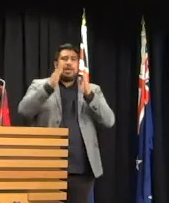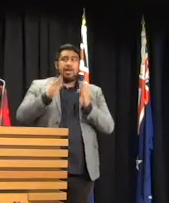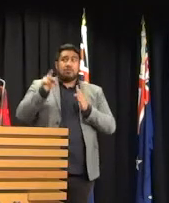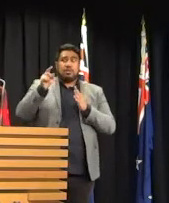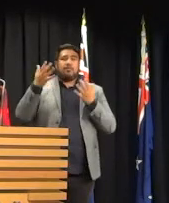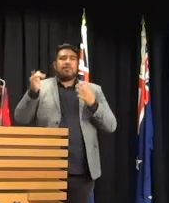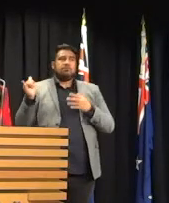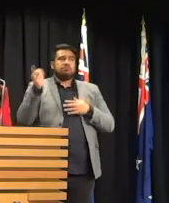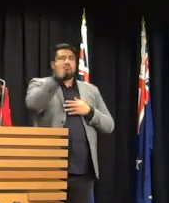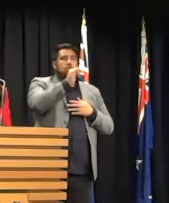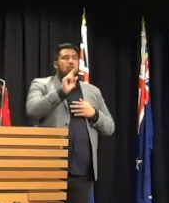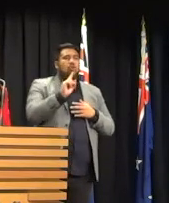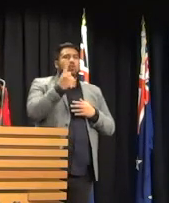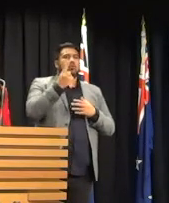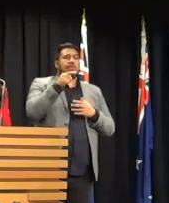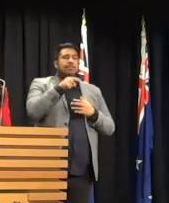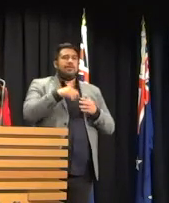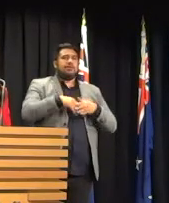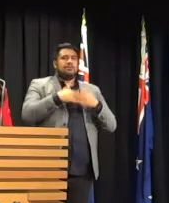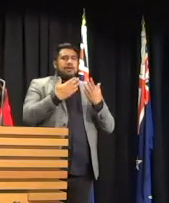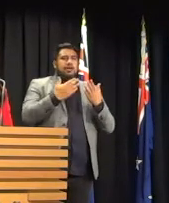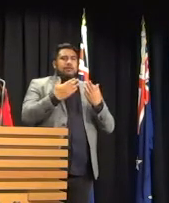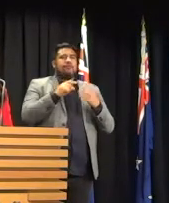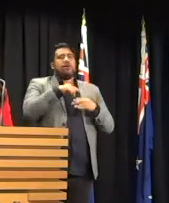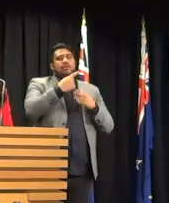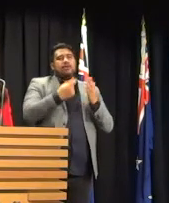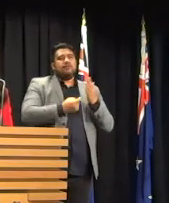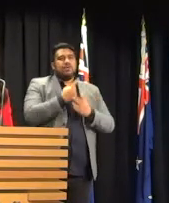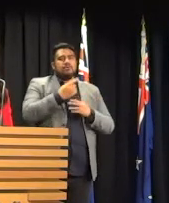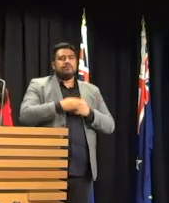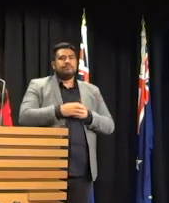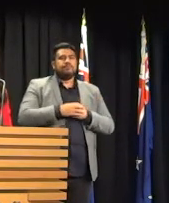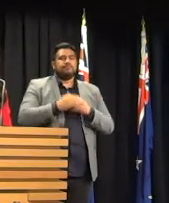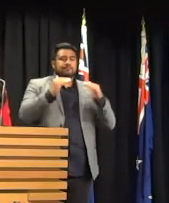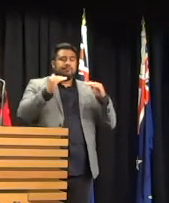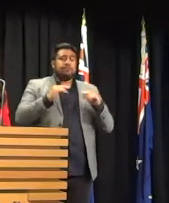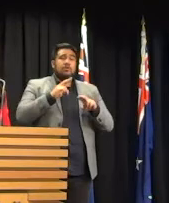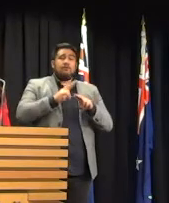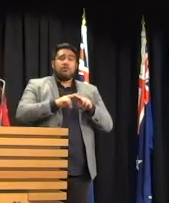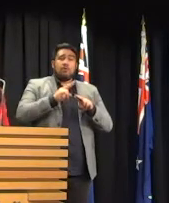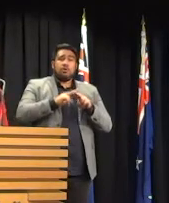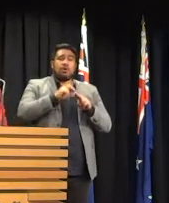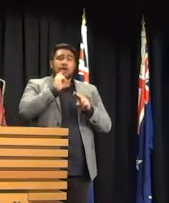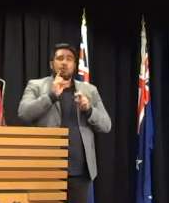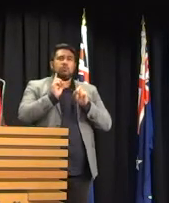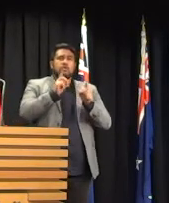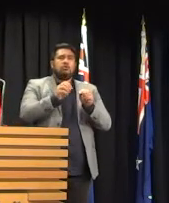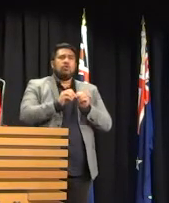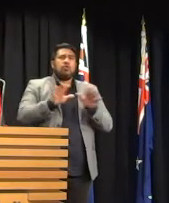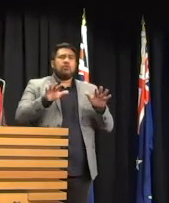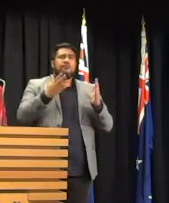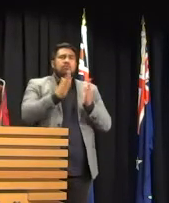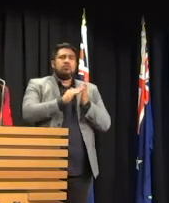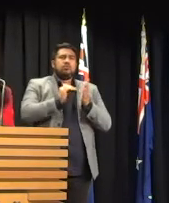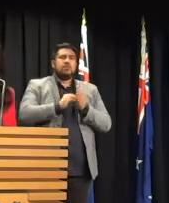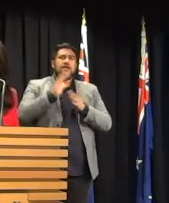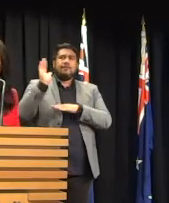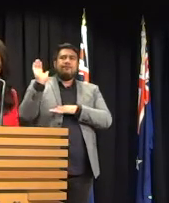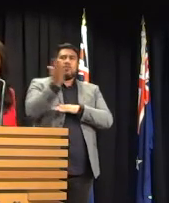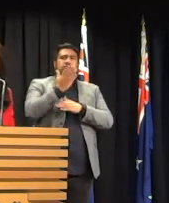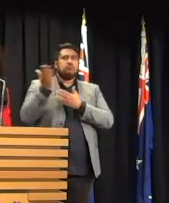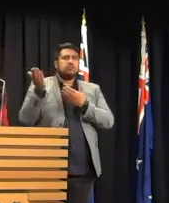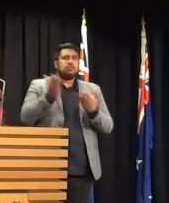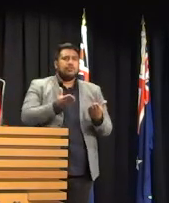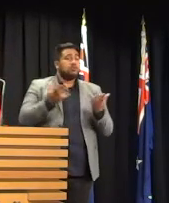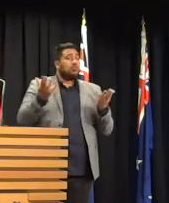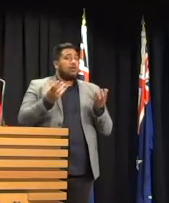attending an event in Auckland later that day. On Friday, I'll be attending the launch of the New Zealand Forestry Service in